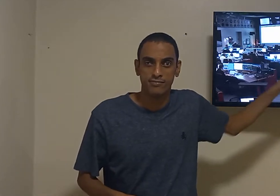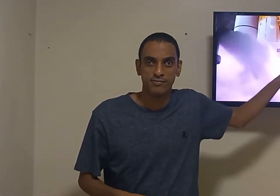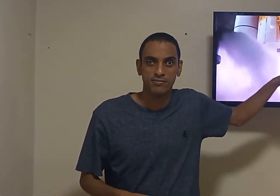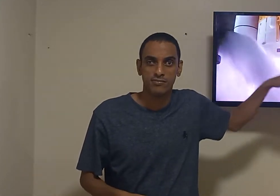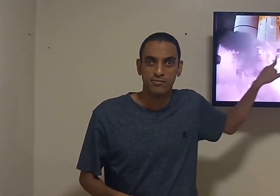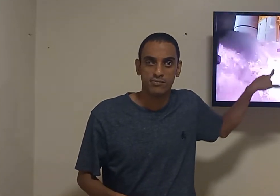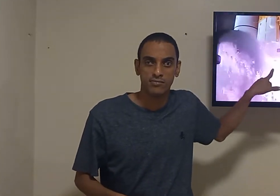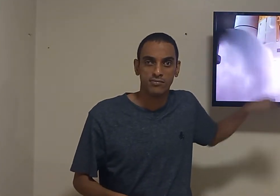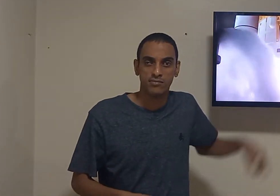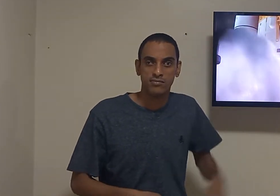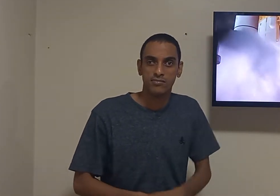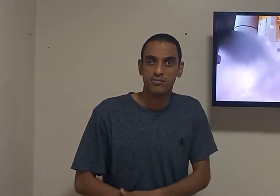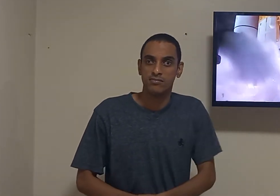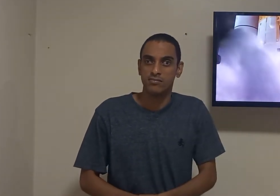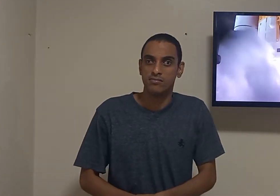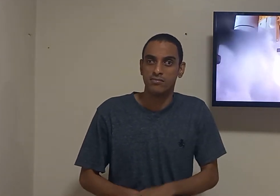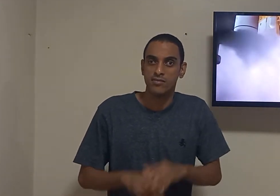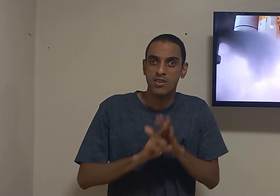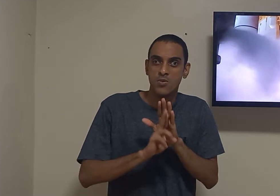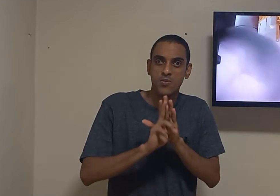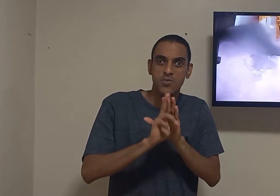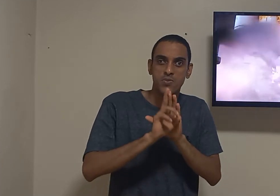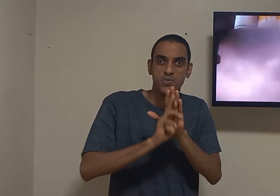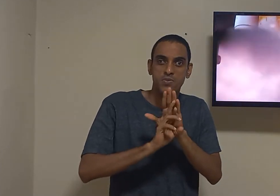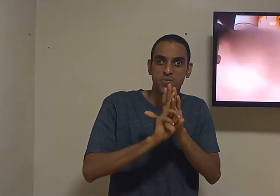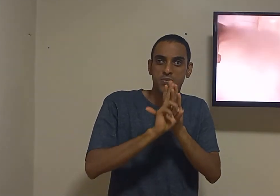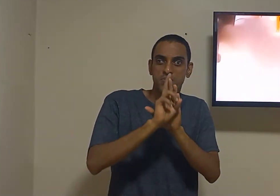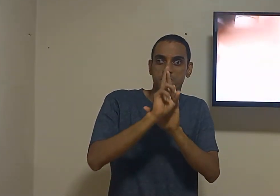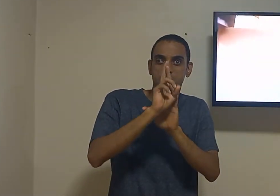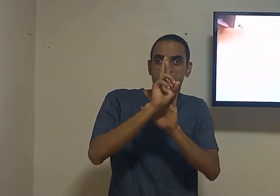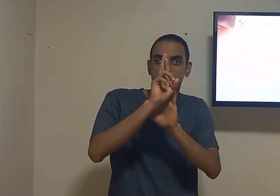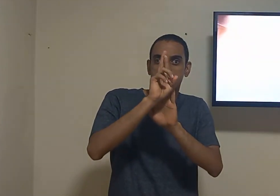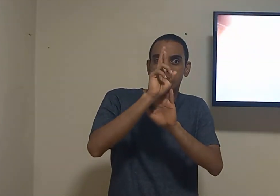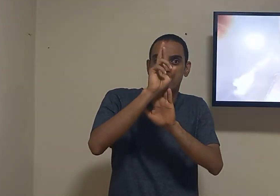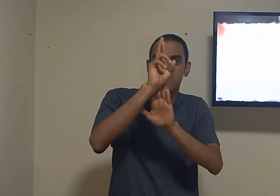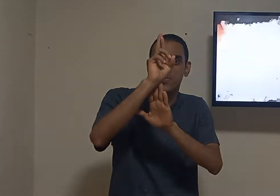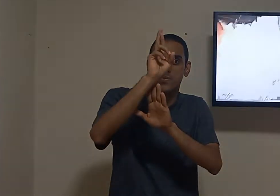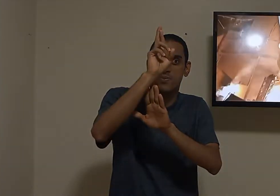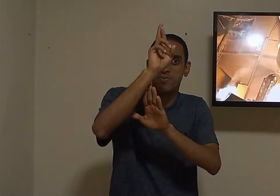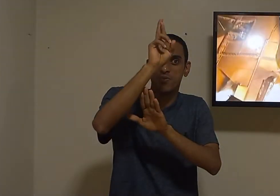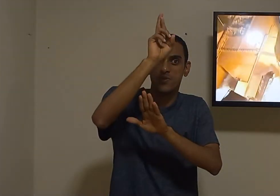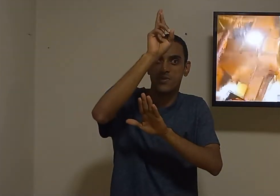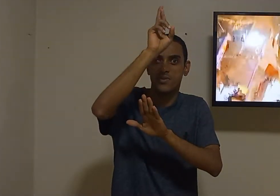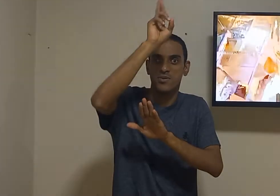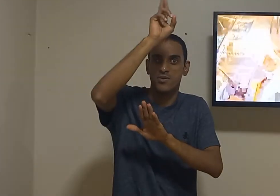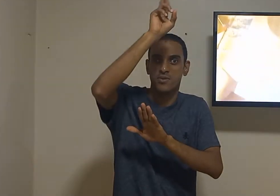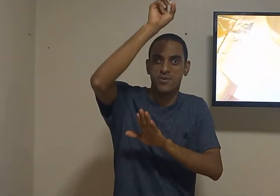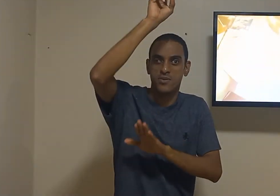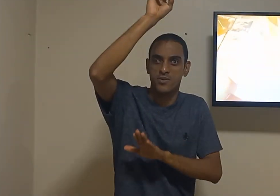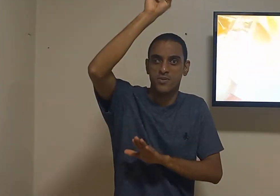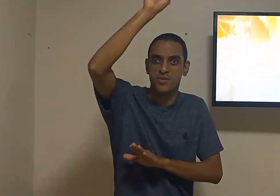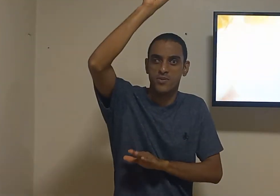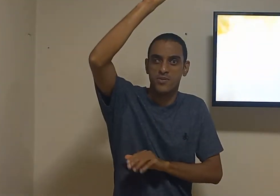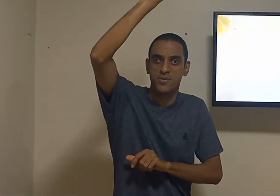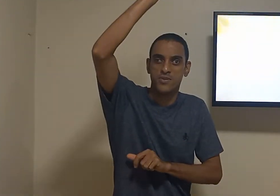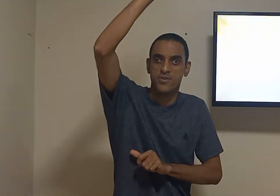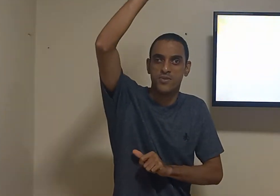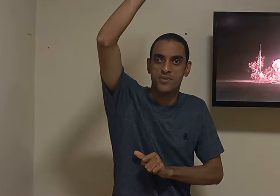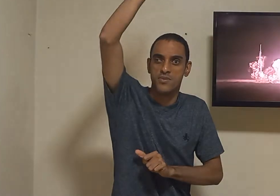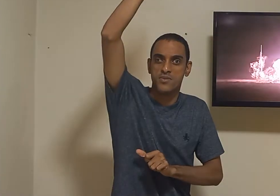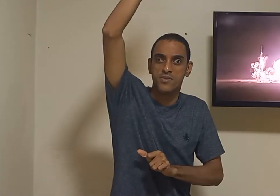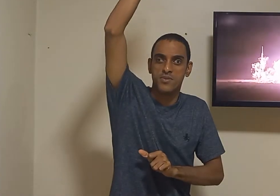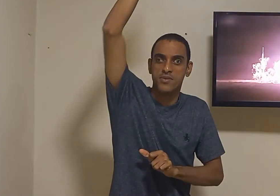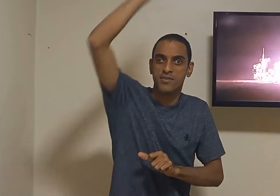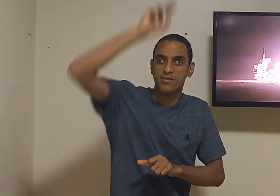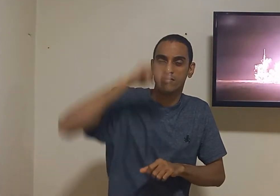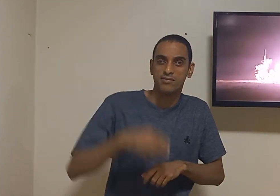Engine start. 3, 2, 1. Boosters in ignition. And liftoff of Artemis 1.